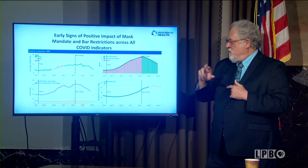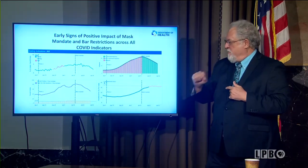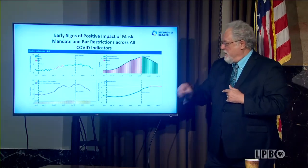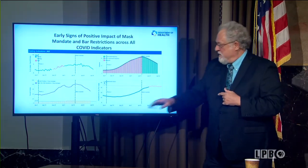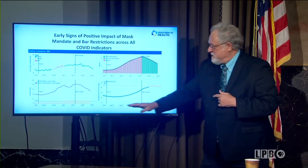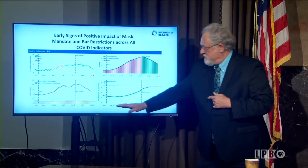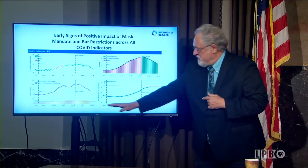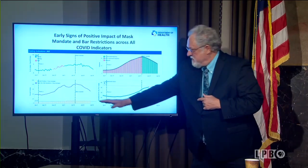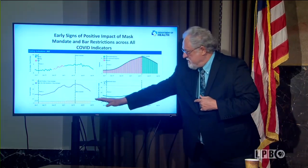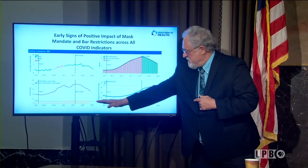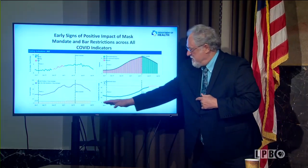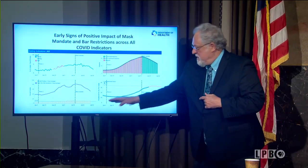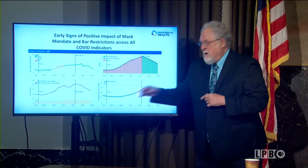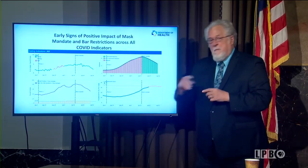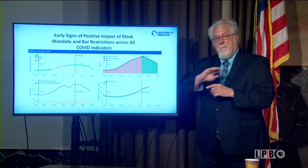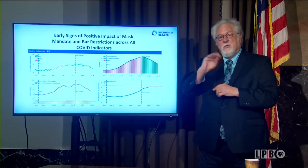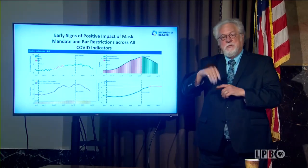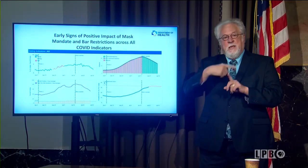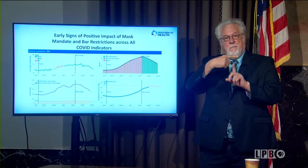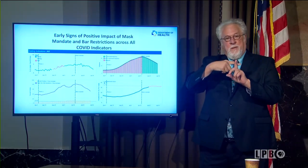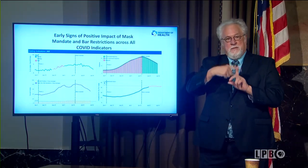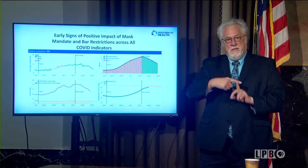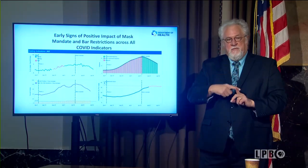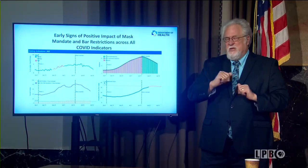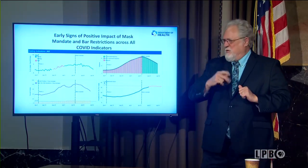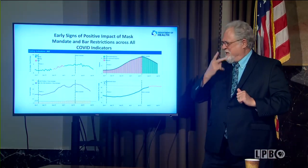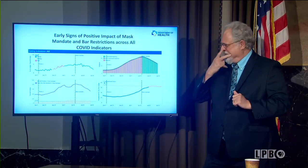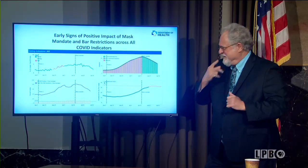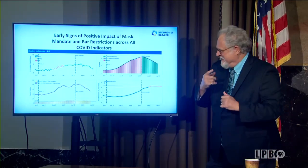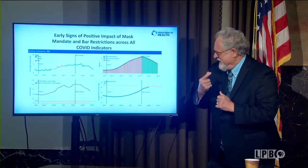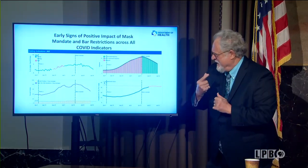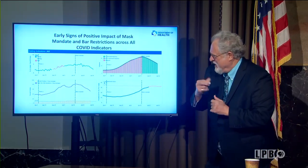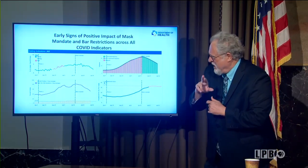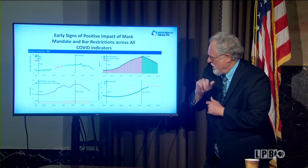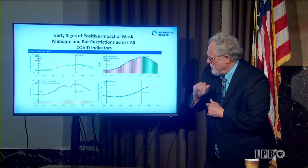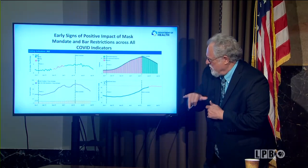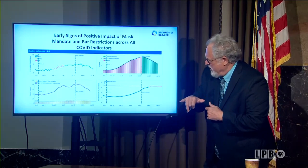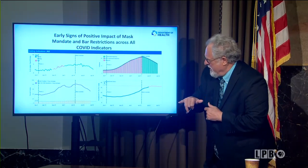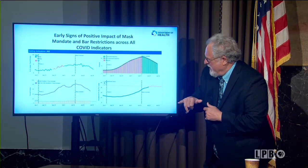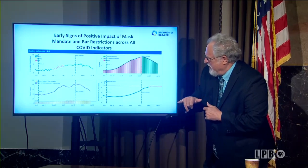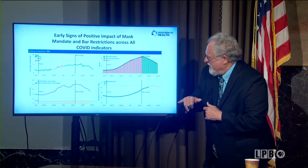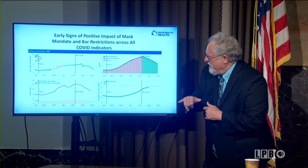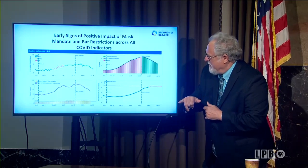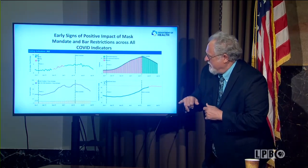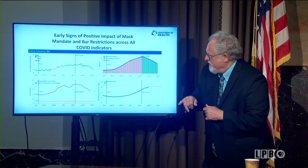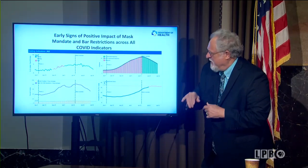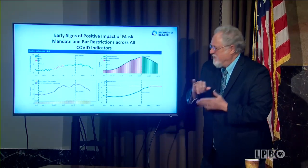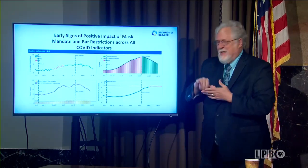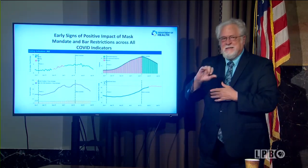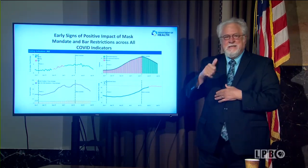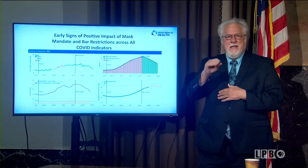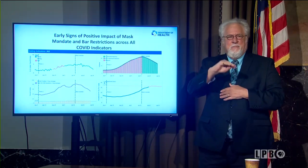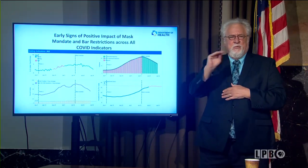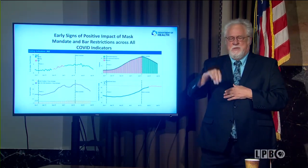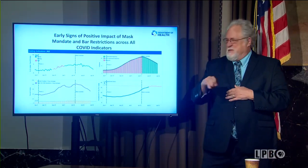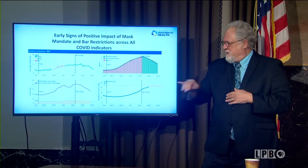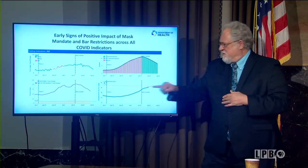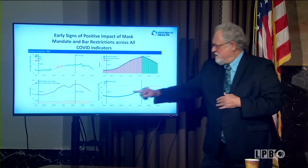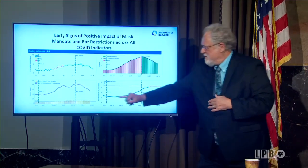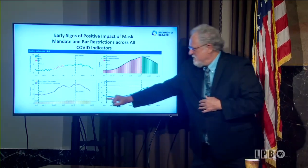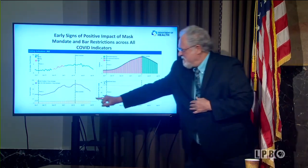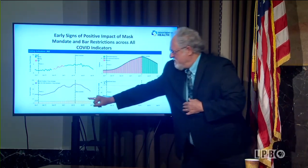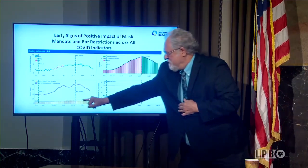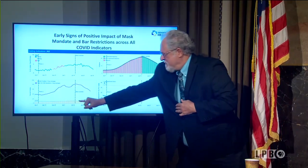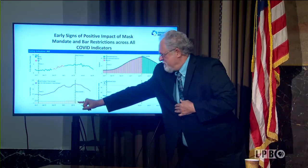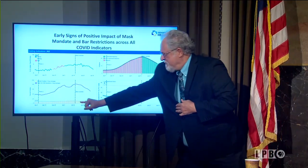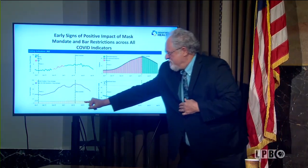that showing you the percent positivity. You may be able to see a gray line going across percent positivity. That's that 10% mark that we're all watching so